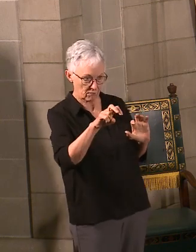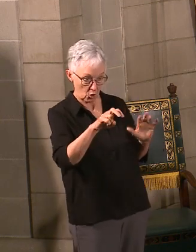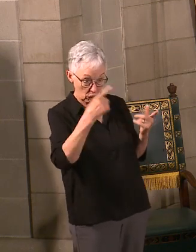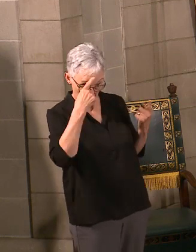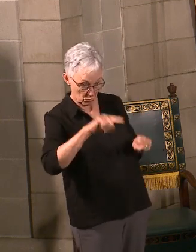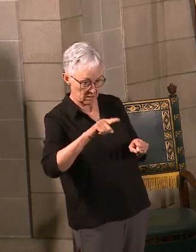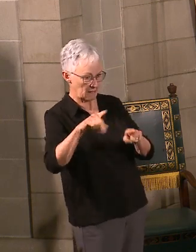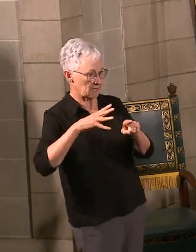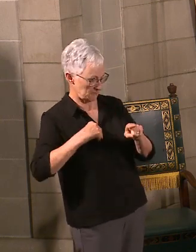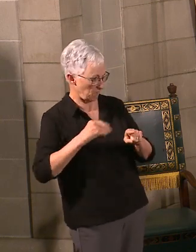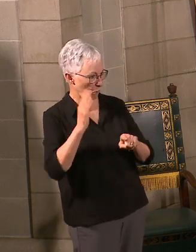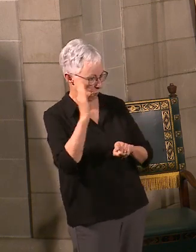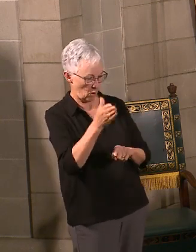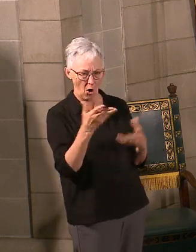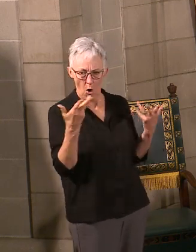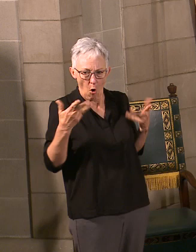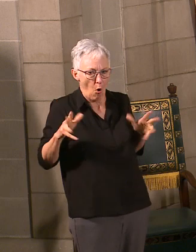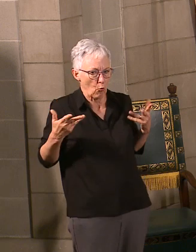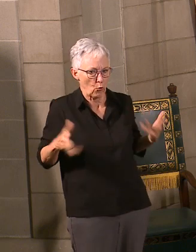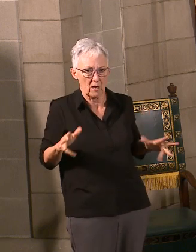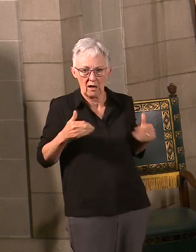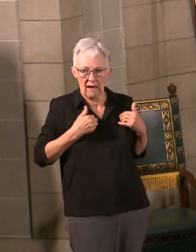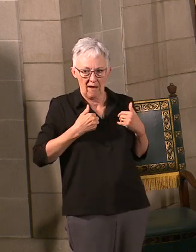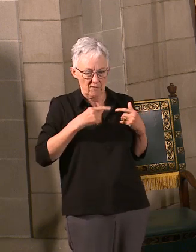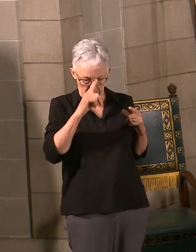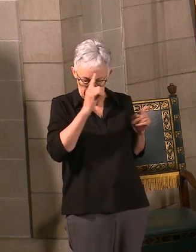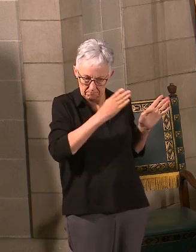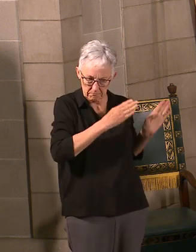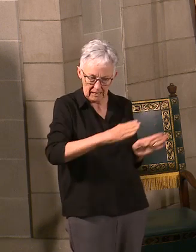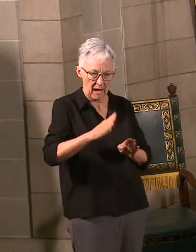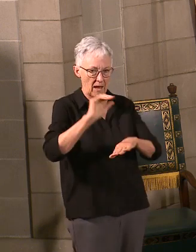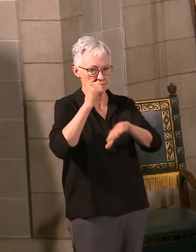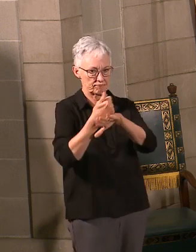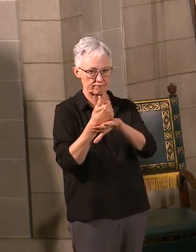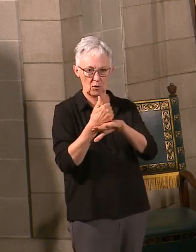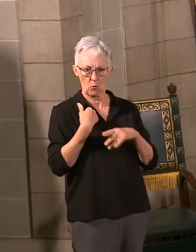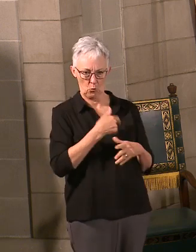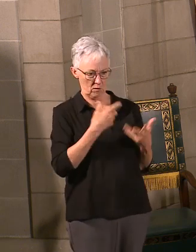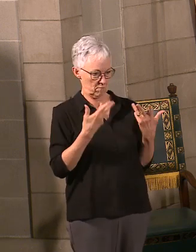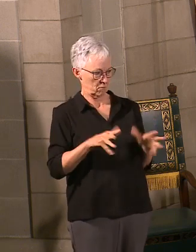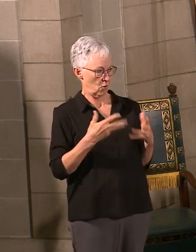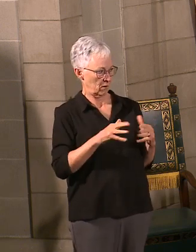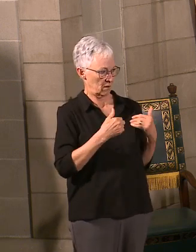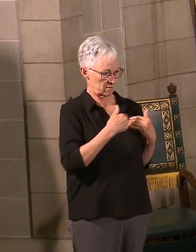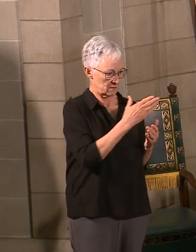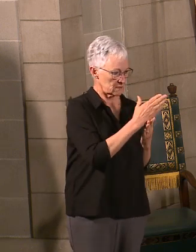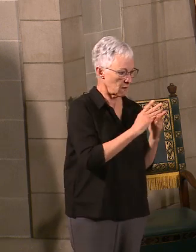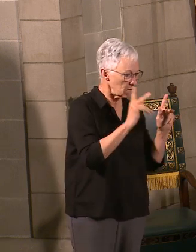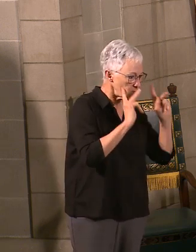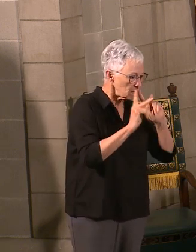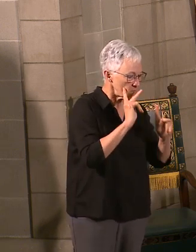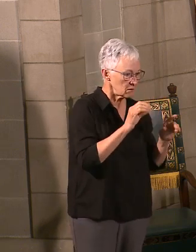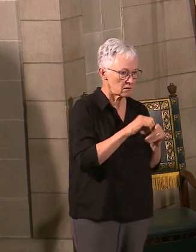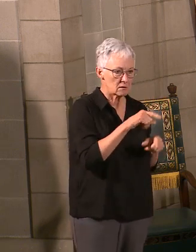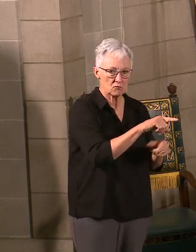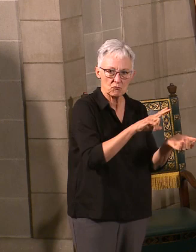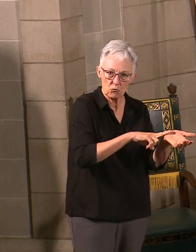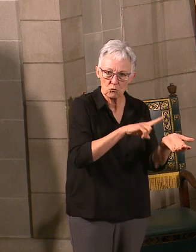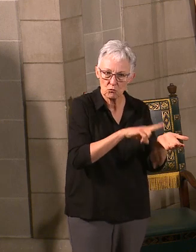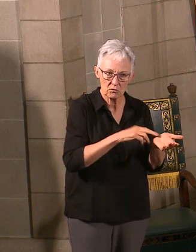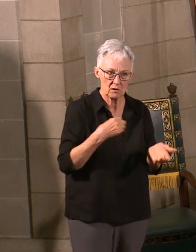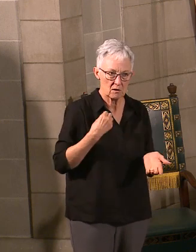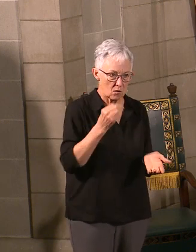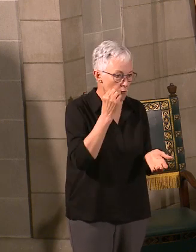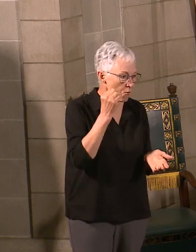obviously transferred patients from some skilled nursing facilities, assisted living facilities into the hospital system. The coordination has been great.